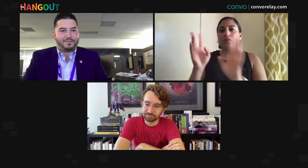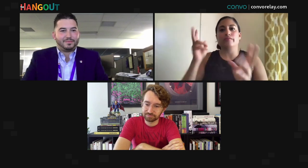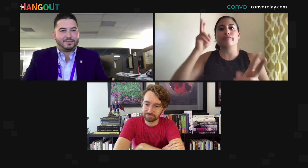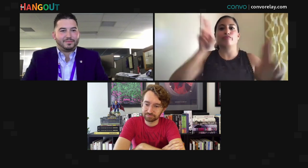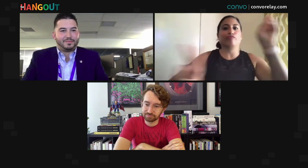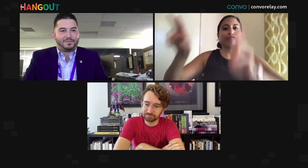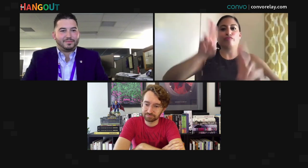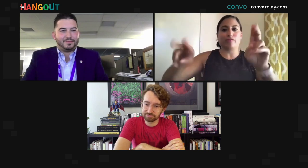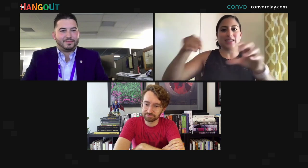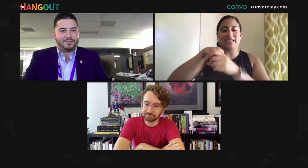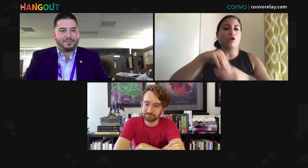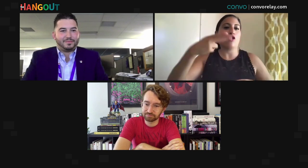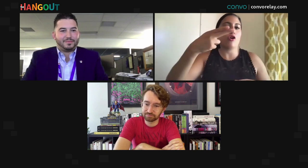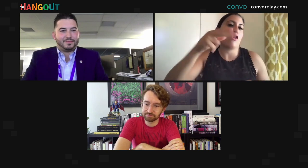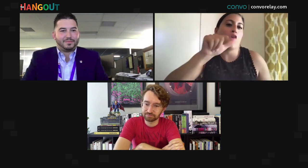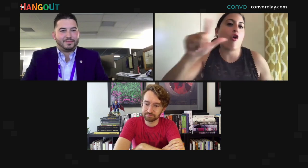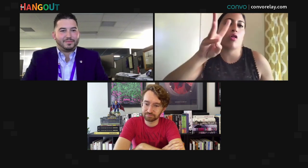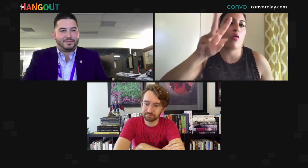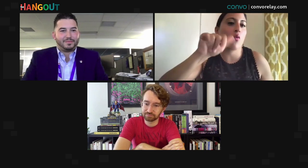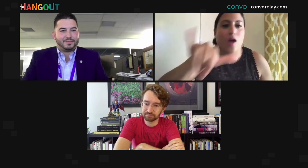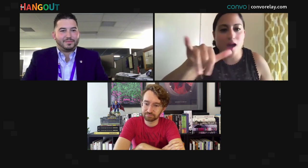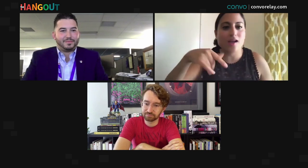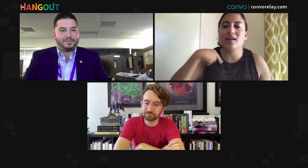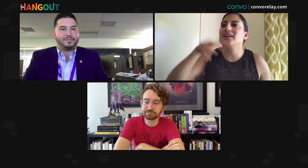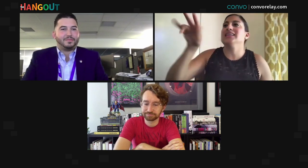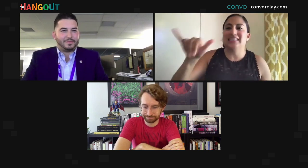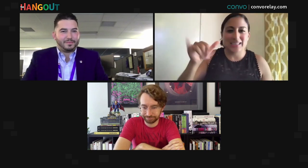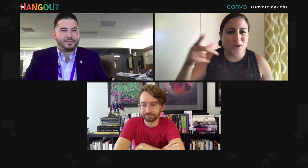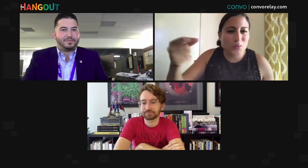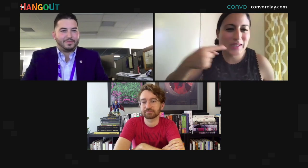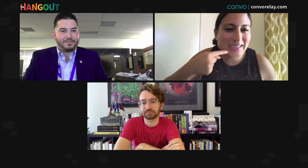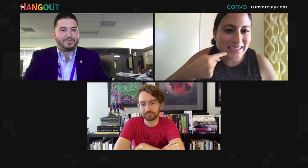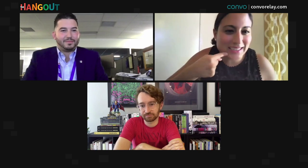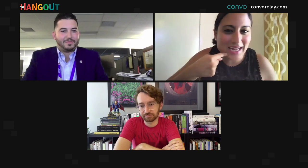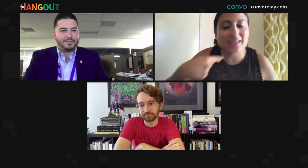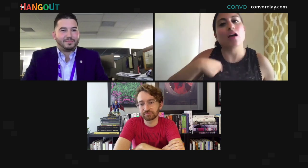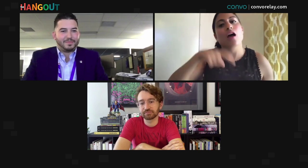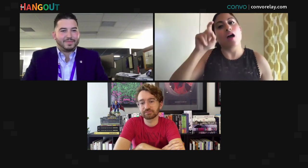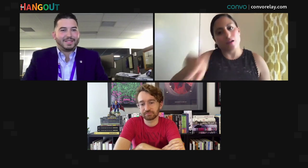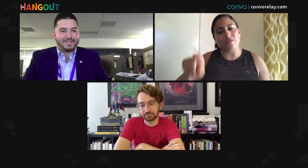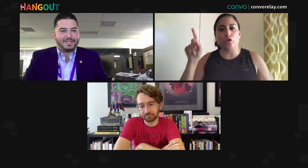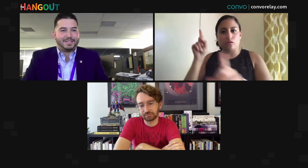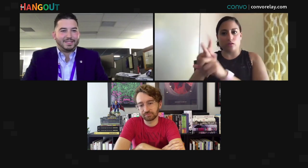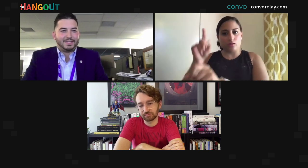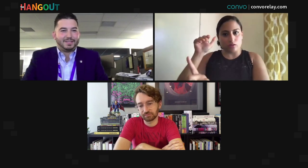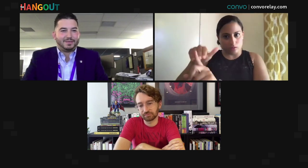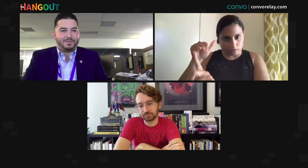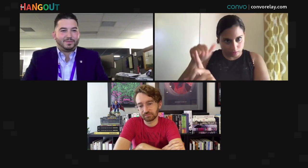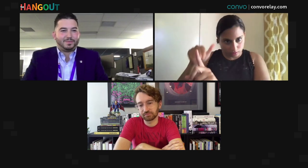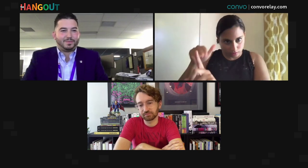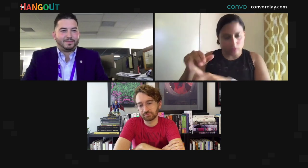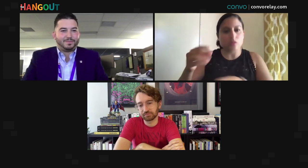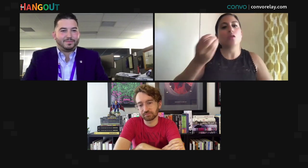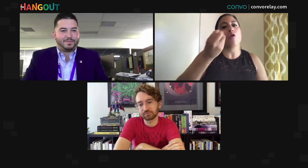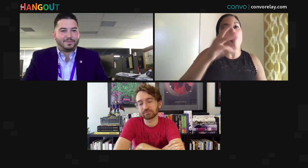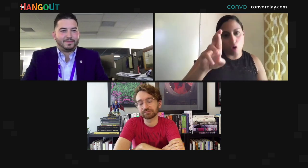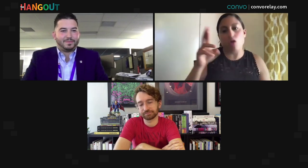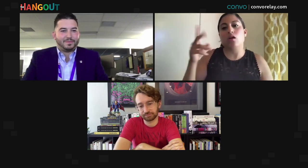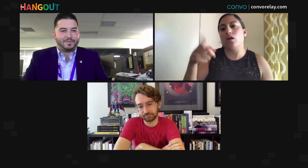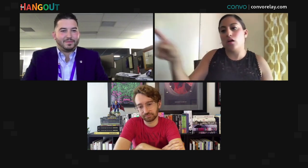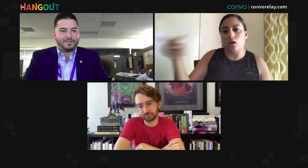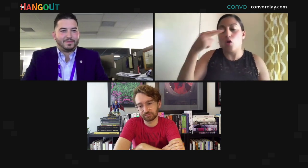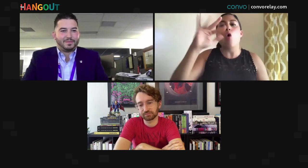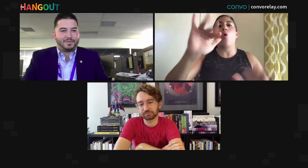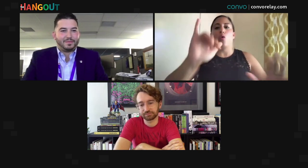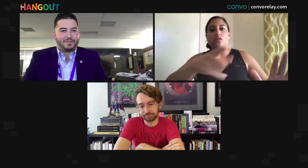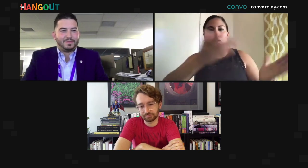I don't. So I remember, you know, I just see some people cutting up in the hallway and they're just talking and I don't know what they're